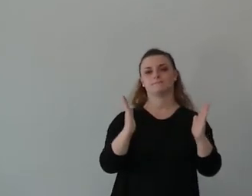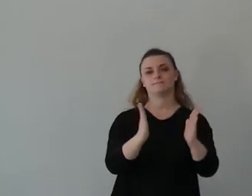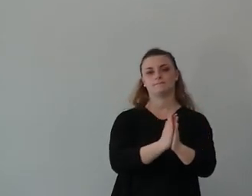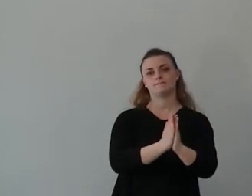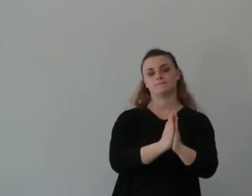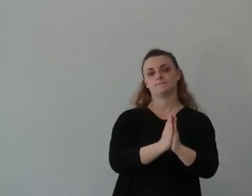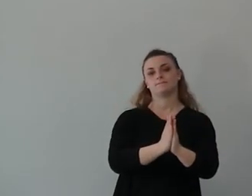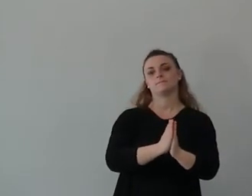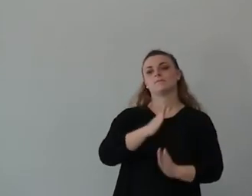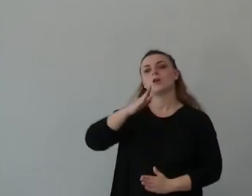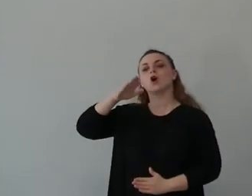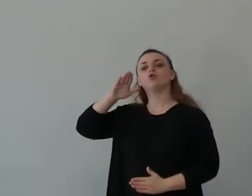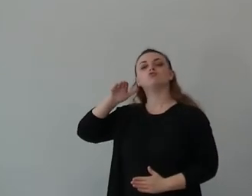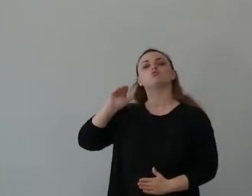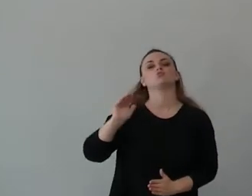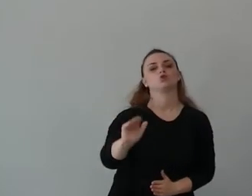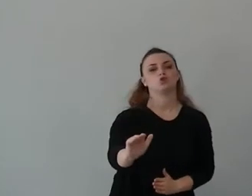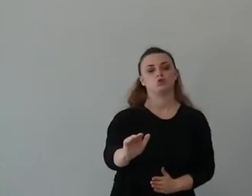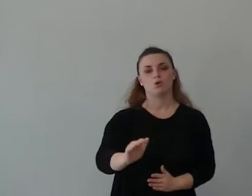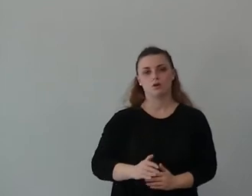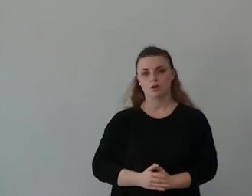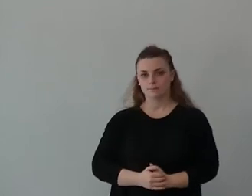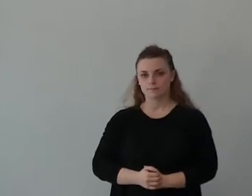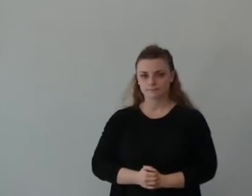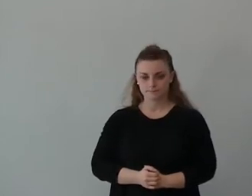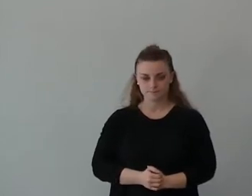also are praying for our church and for this city.